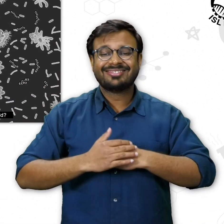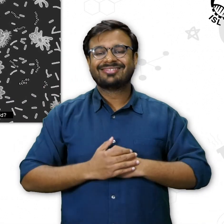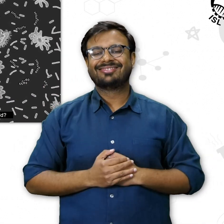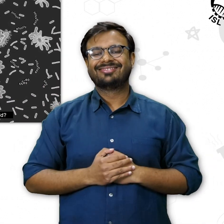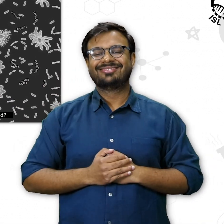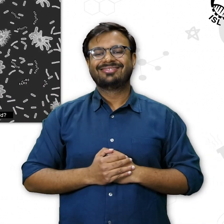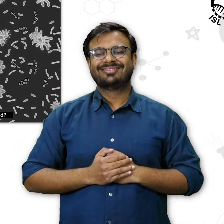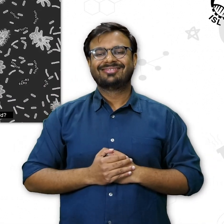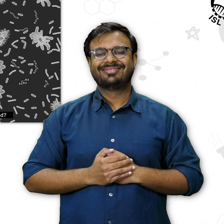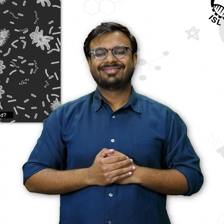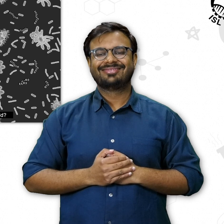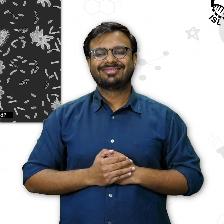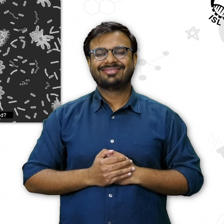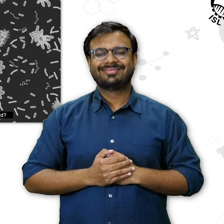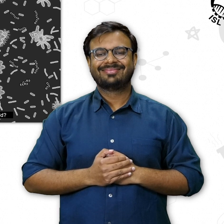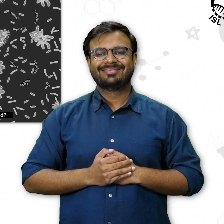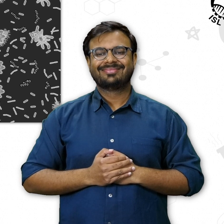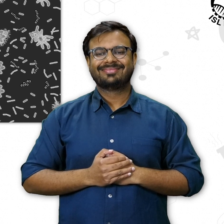explorations in the microbial world?